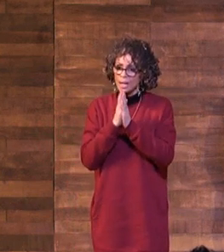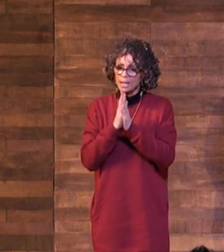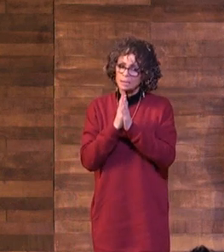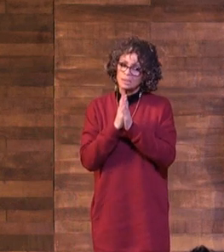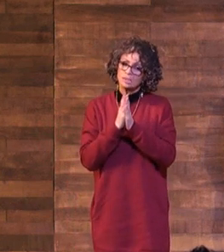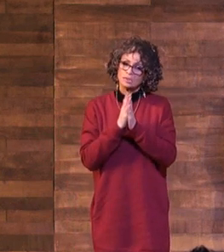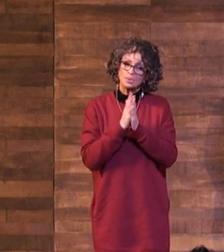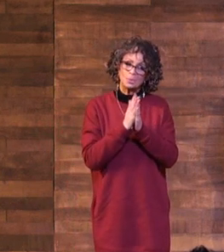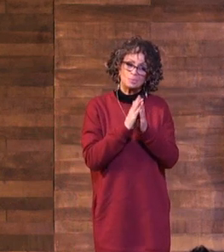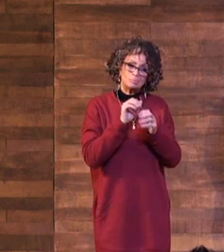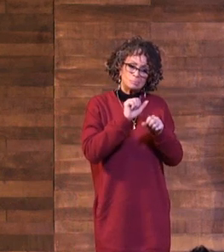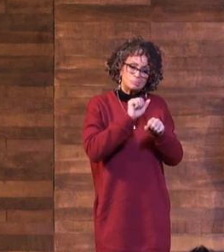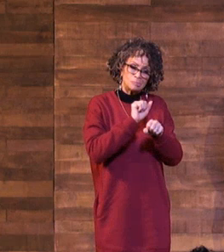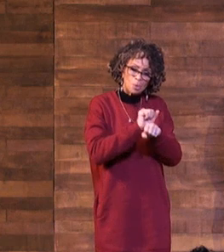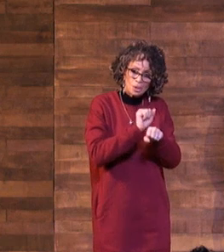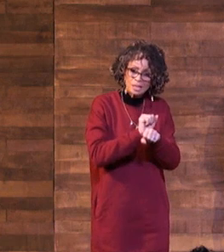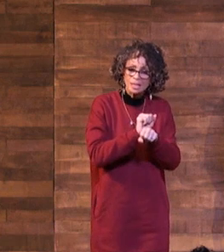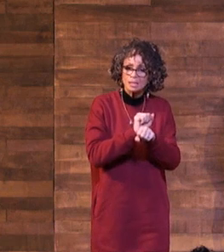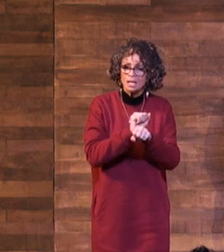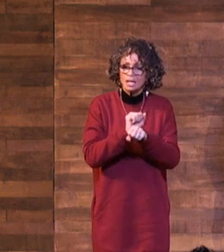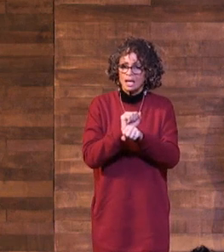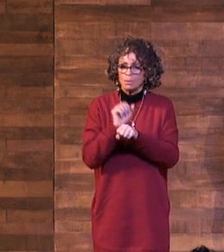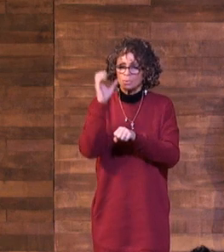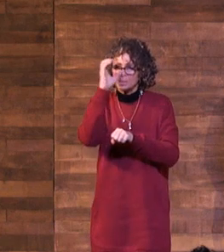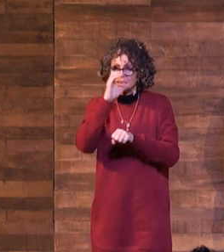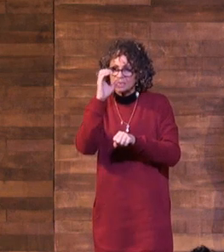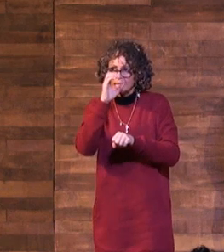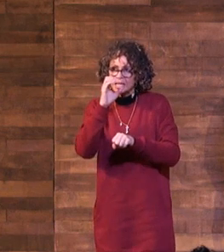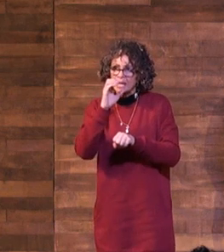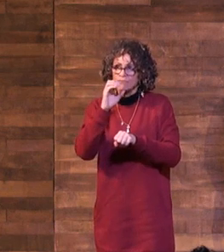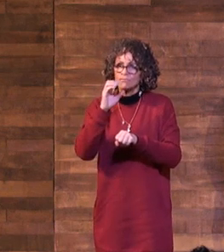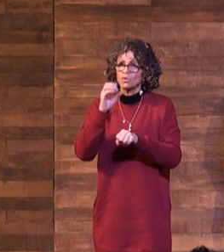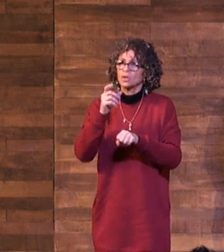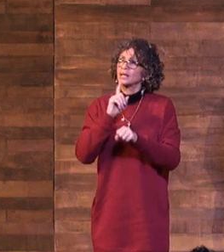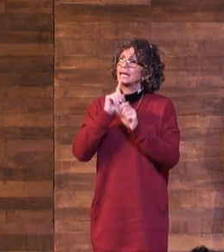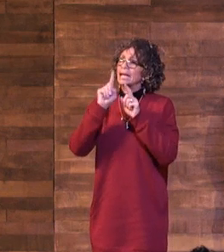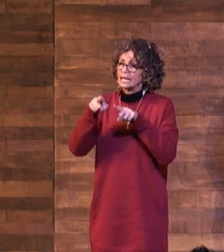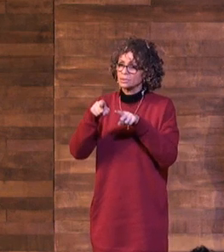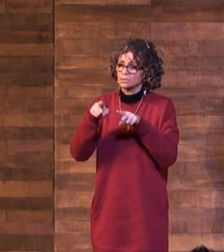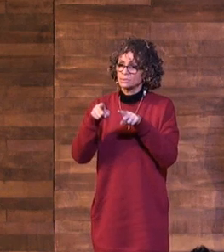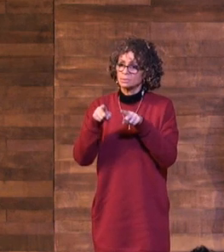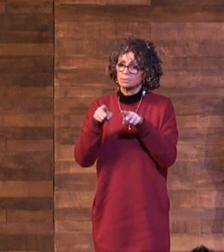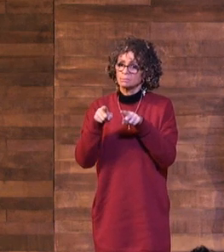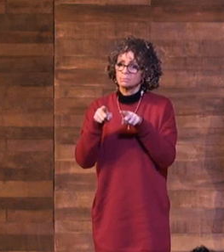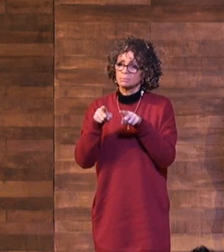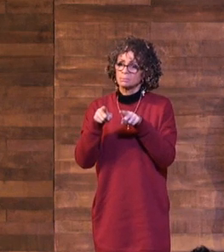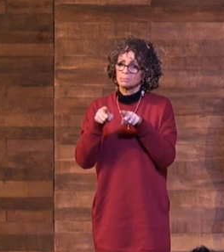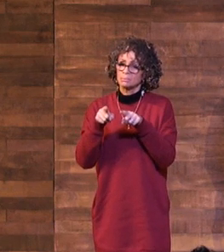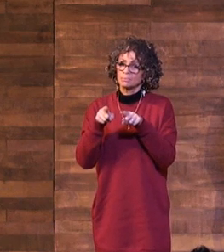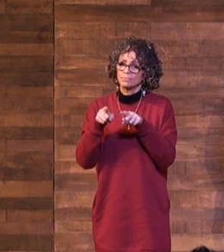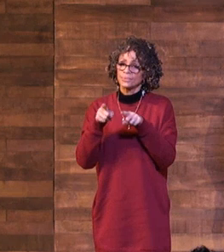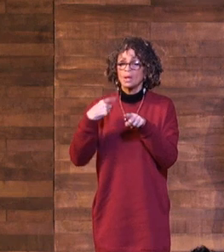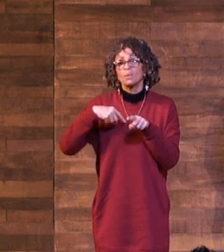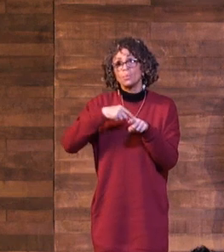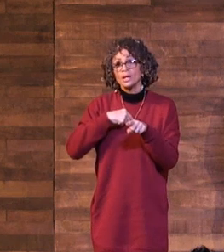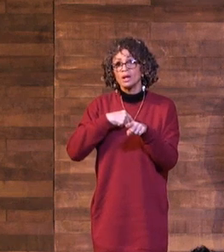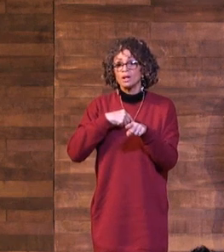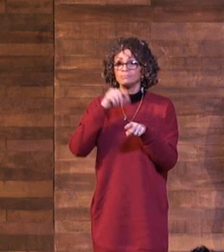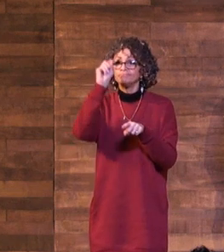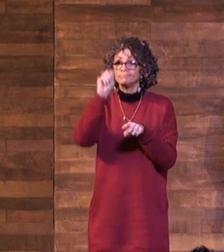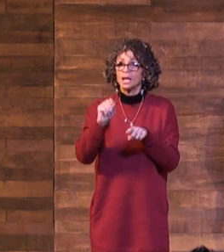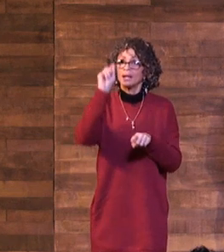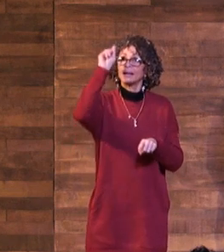homework, and earnestly seeking answers to the questions we still have. We are dotting the I's and crossing the